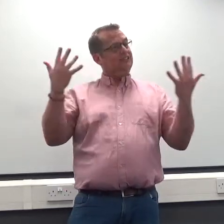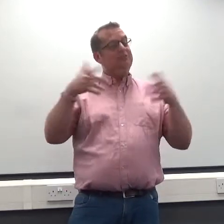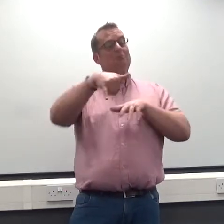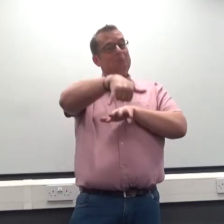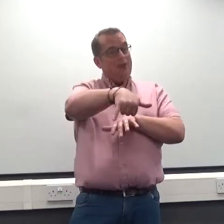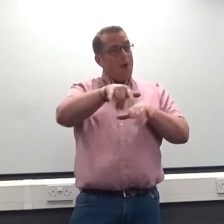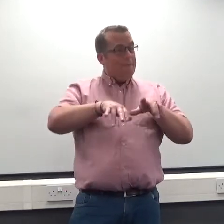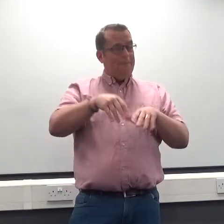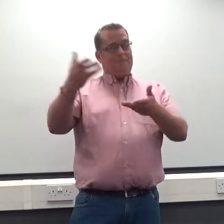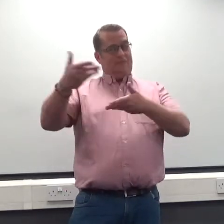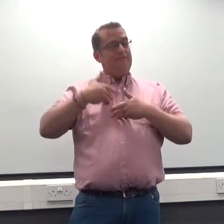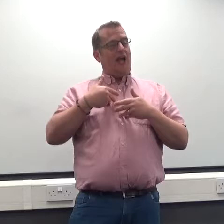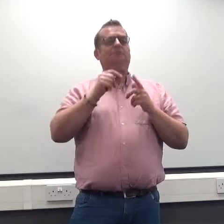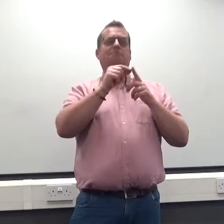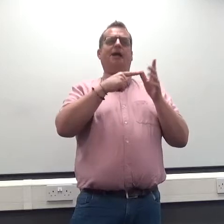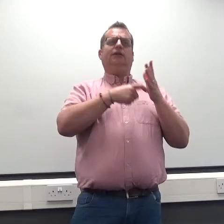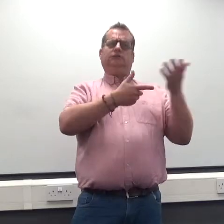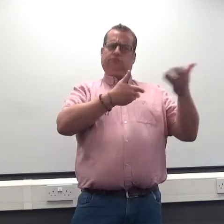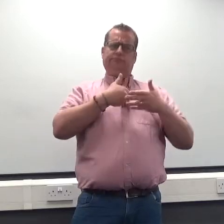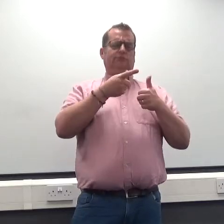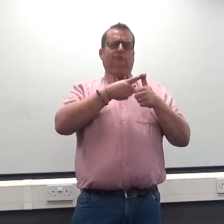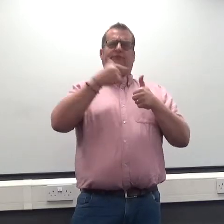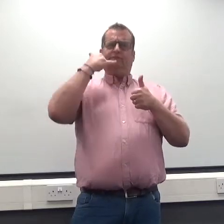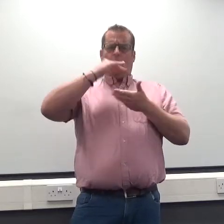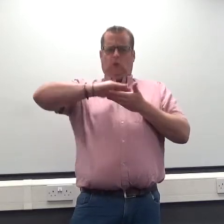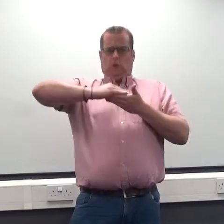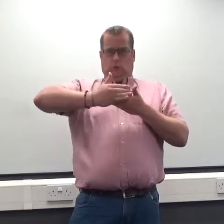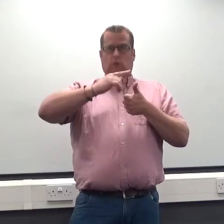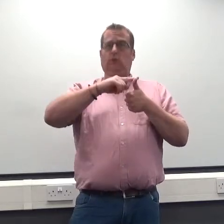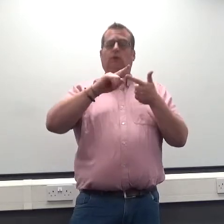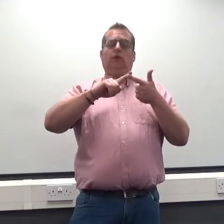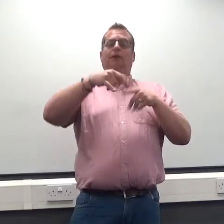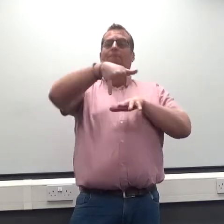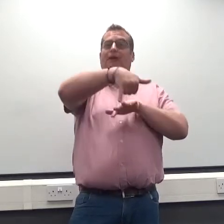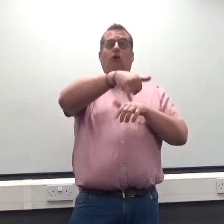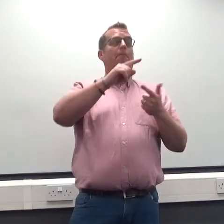really changed my role a lot of the time. But we also had technology such as mini-coms as well.